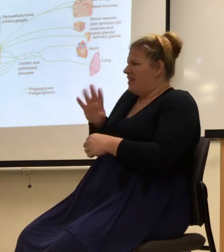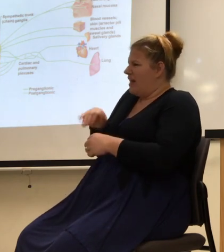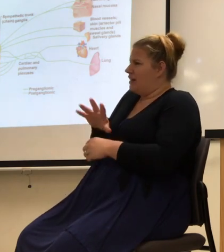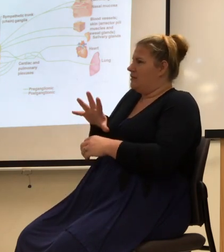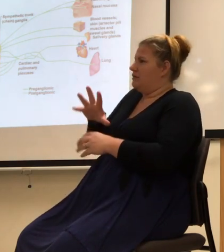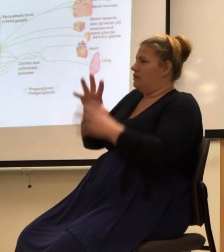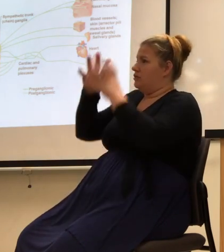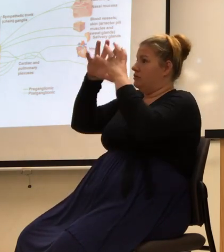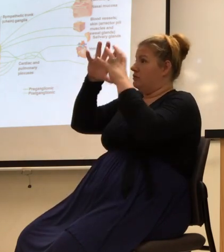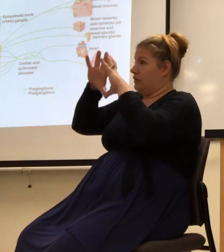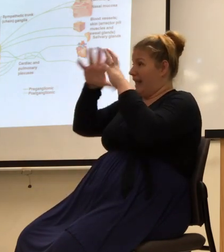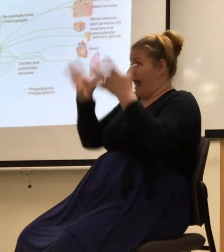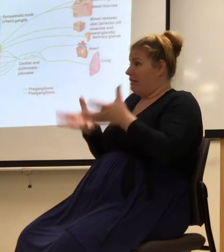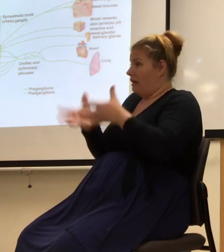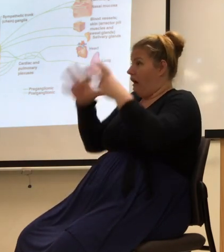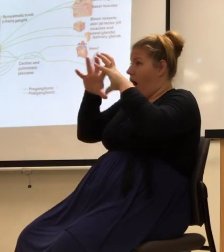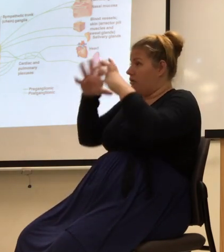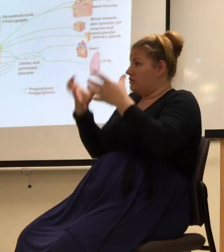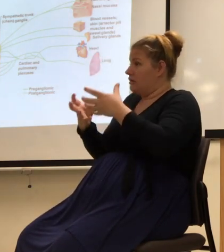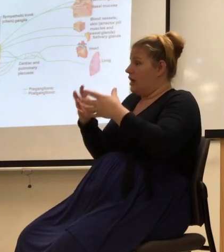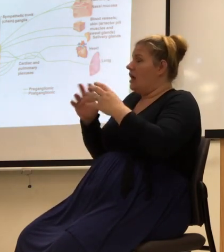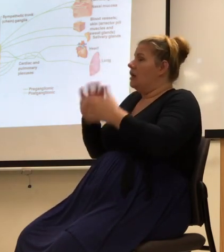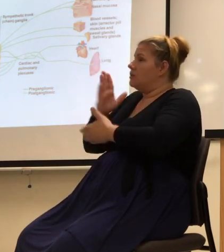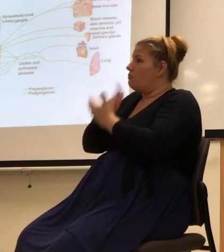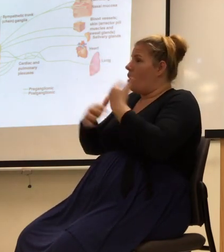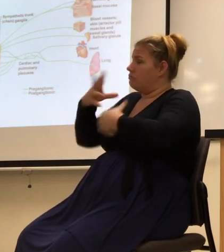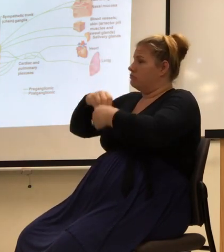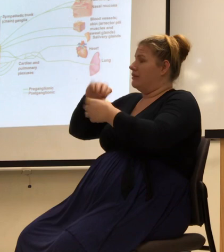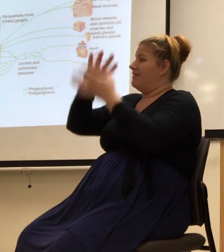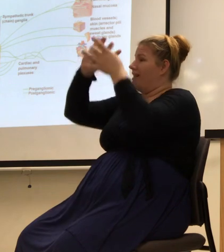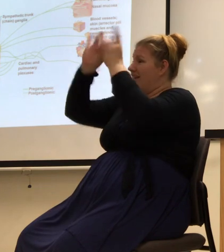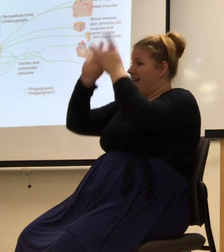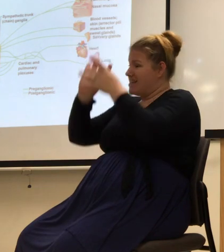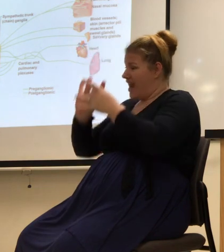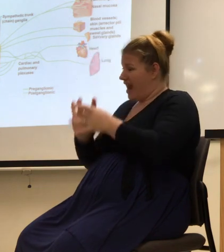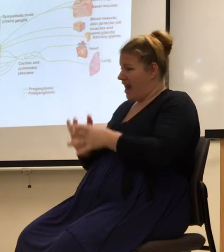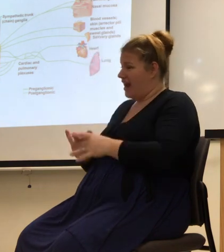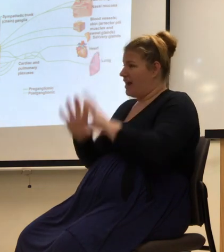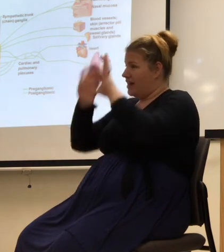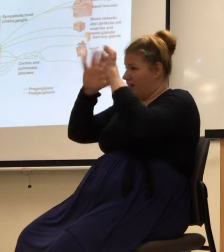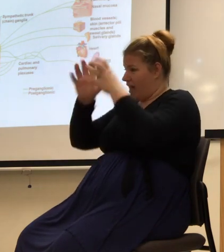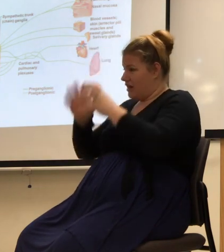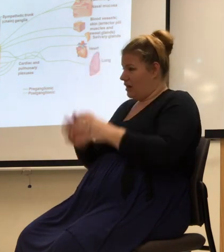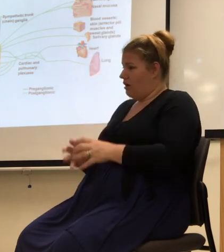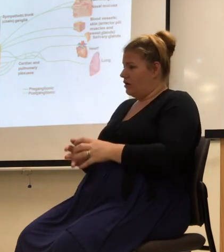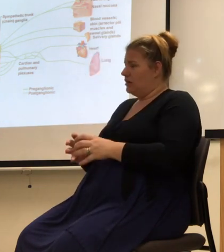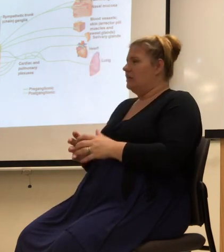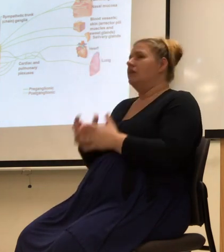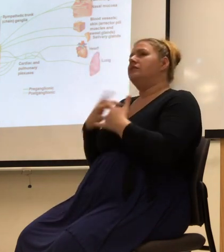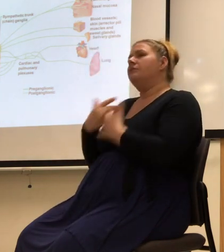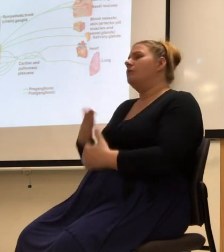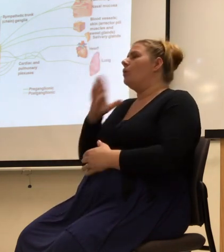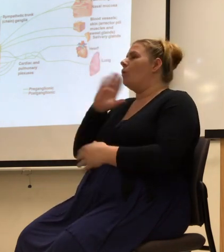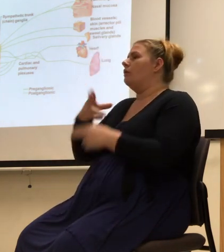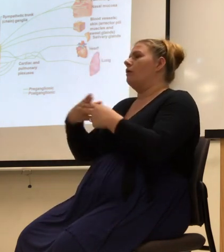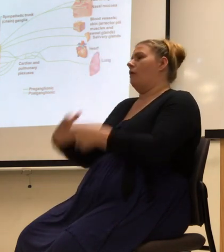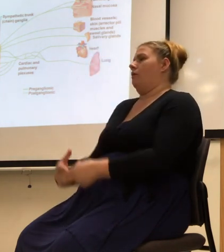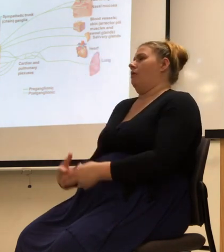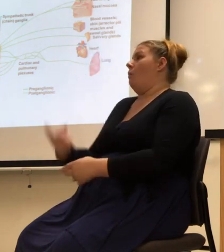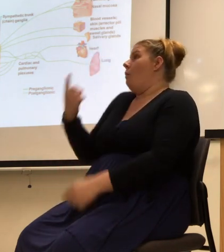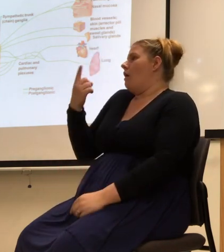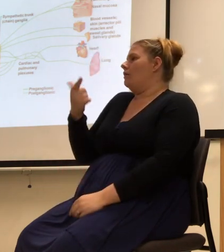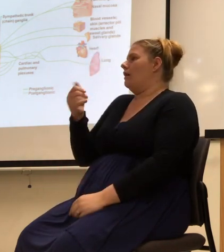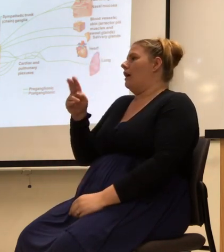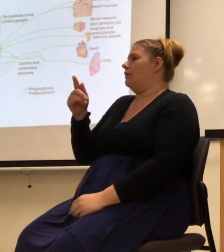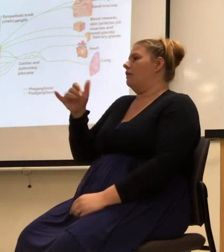of ganglions. Individually, you would call that one ganglion because you have one on either side here. They